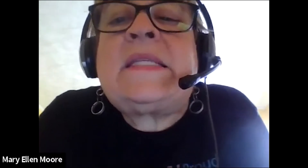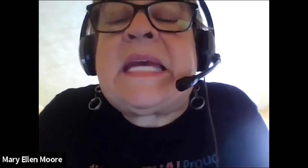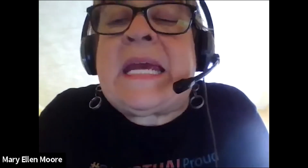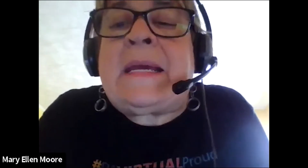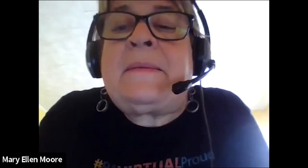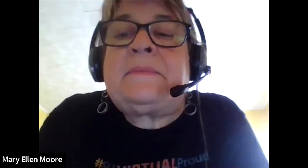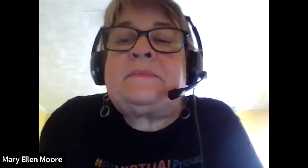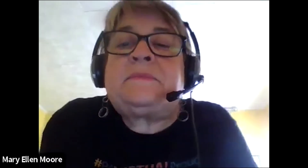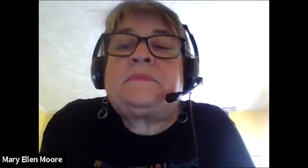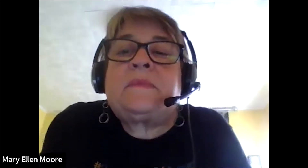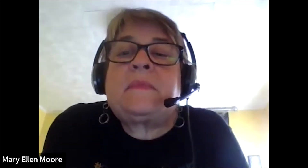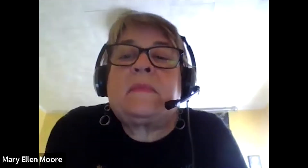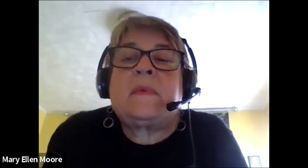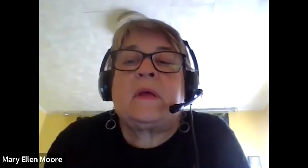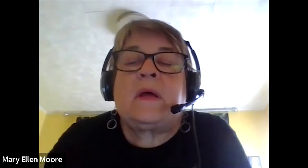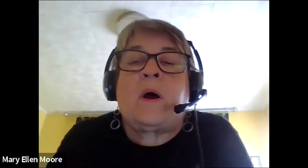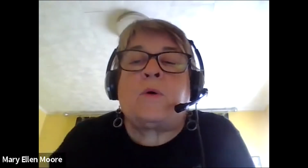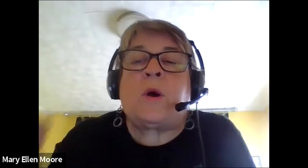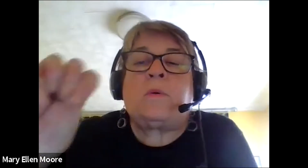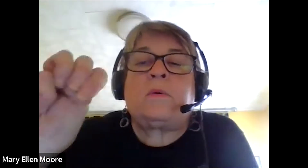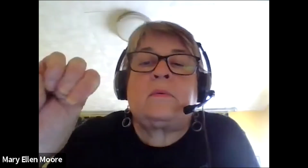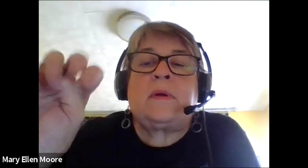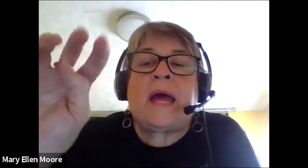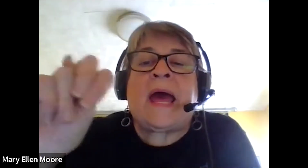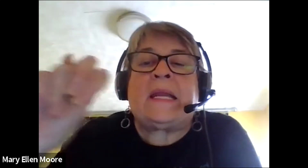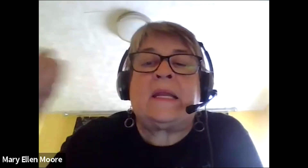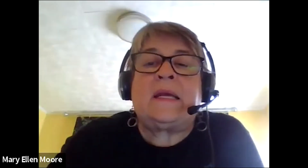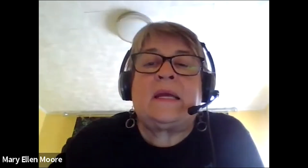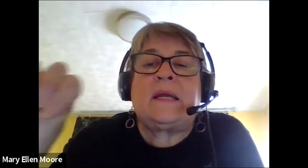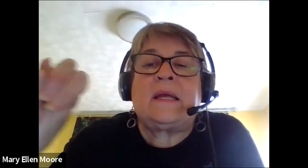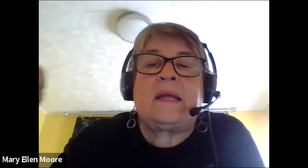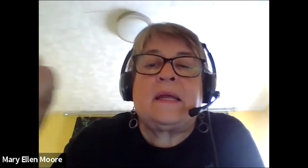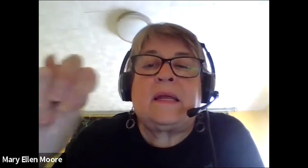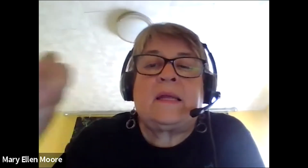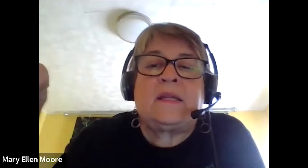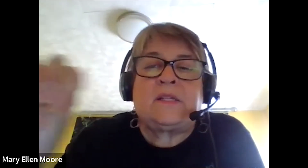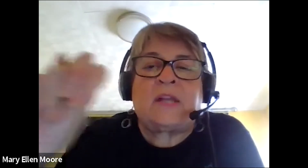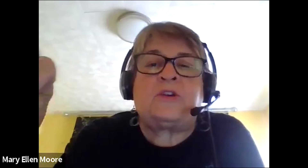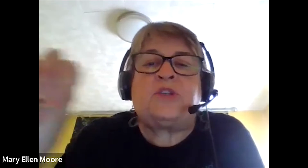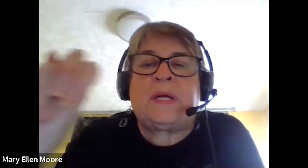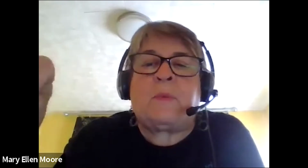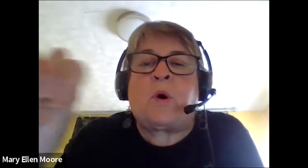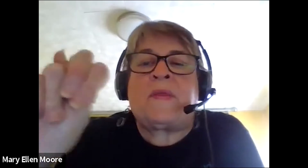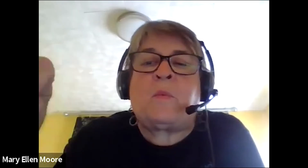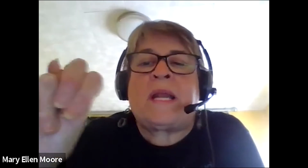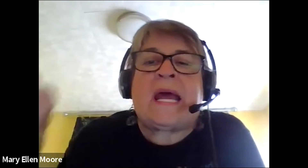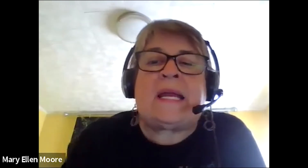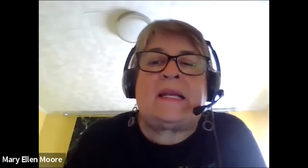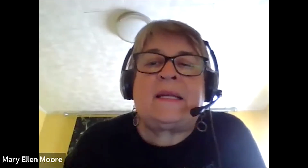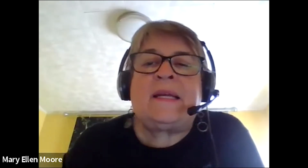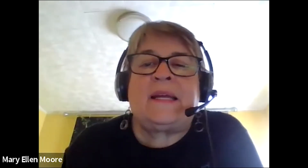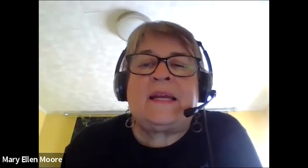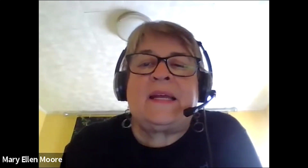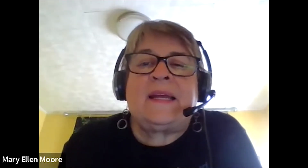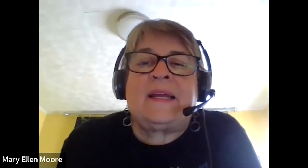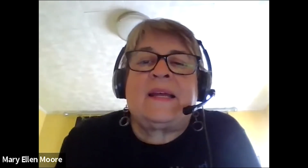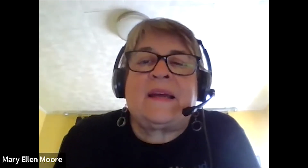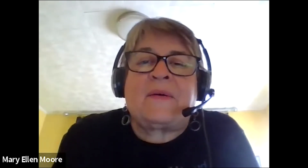T. Oh, no. N. And you're doing more than one N.